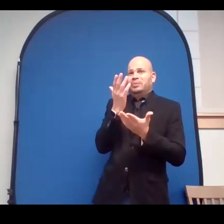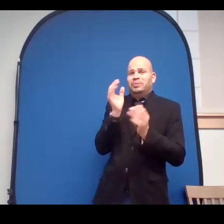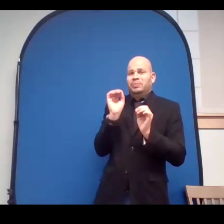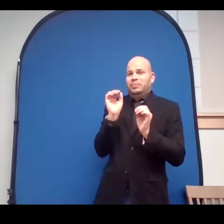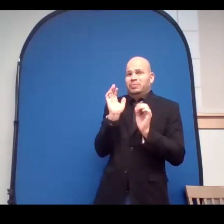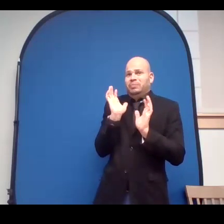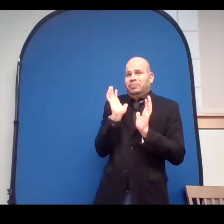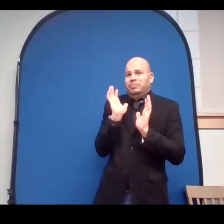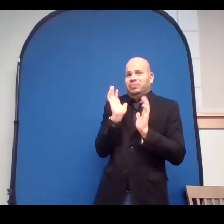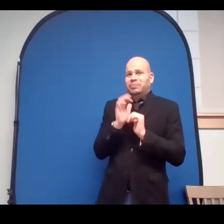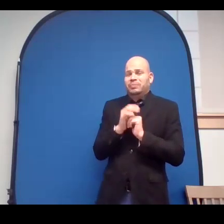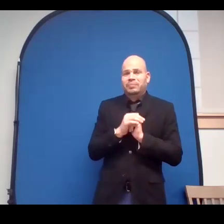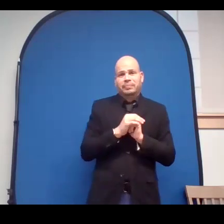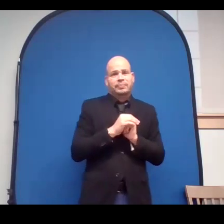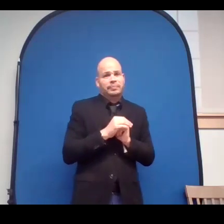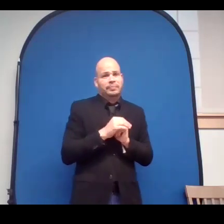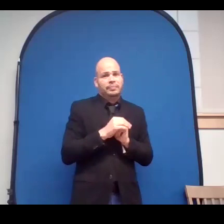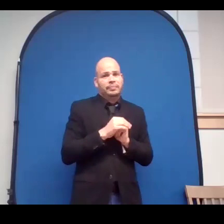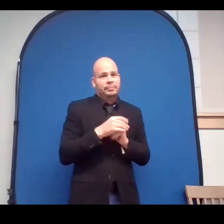Captain Reamer?